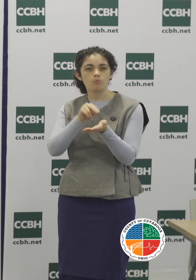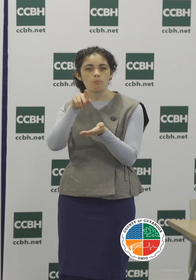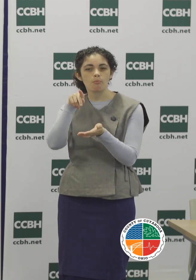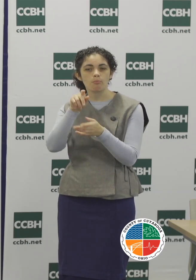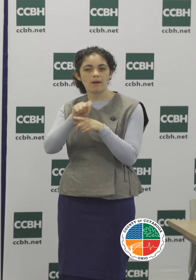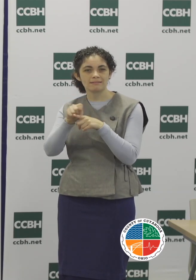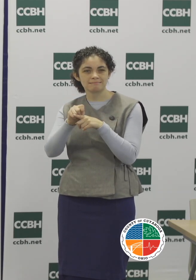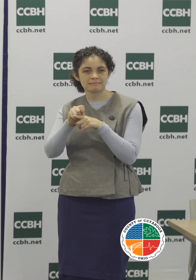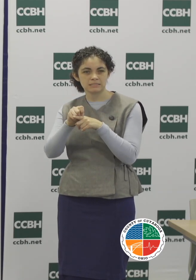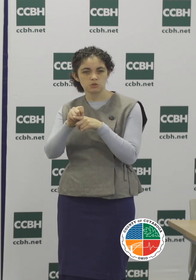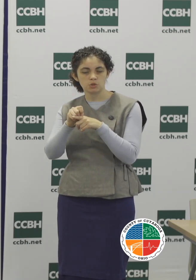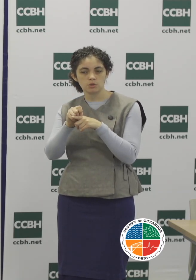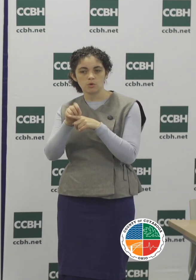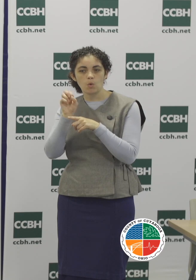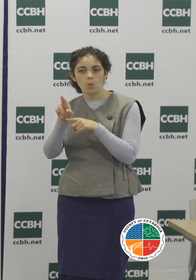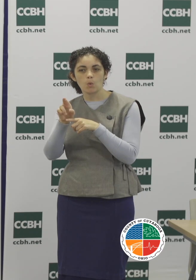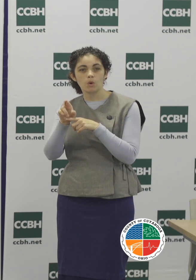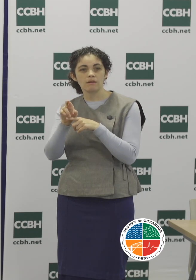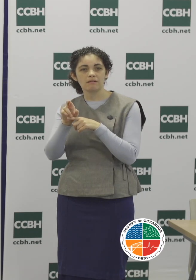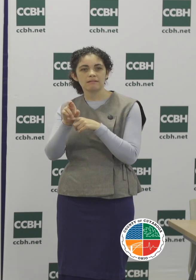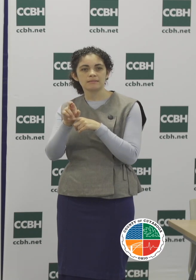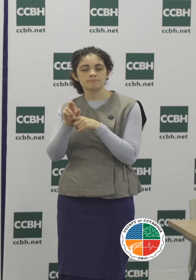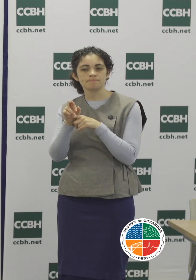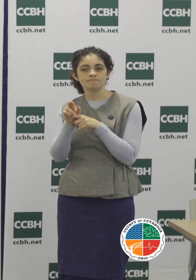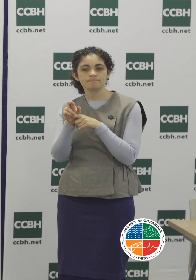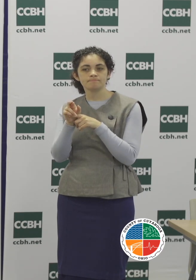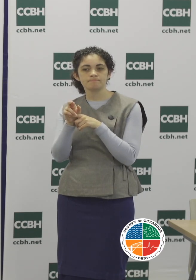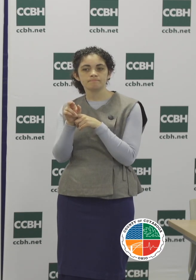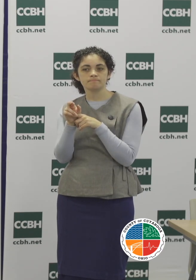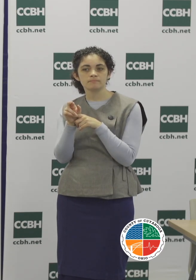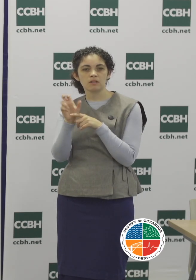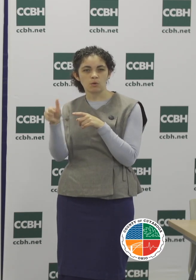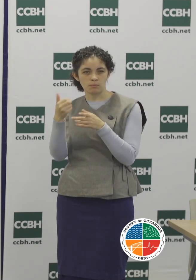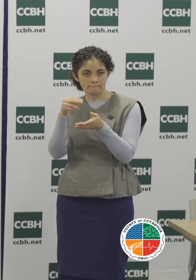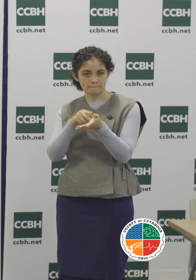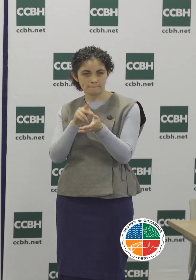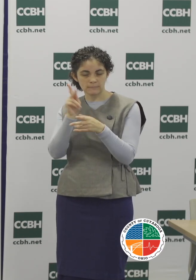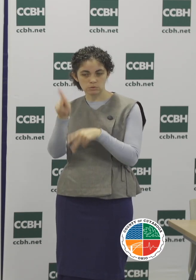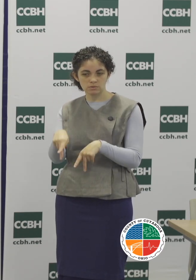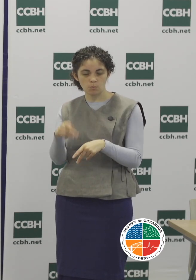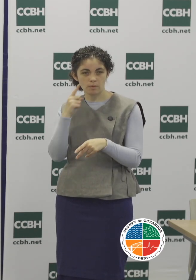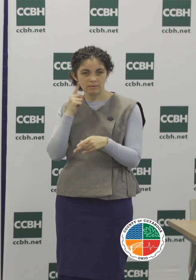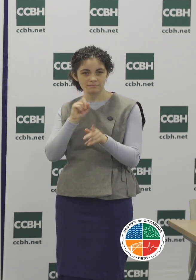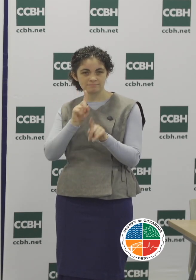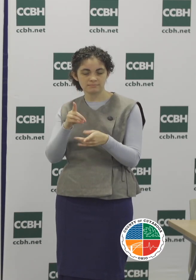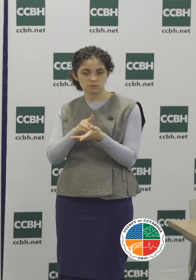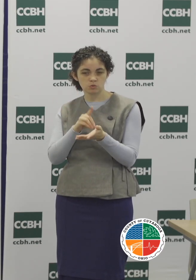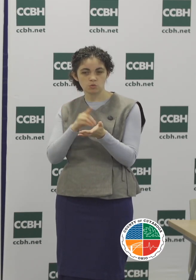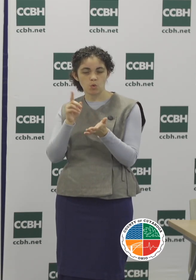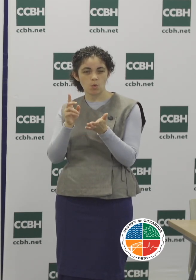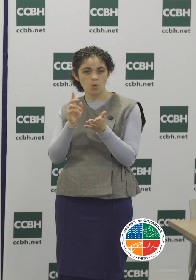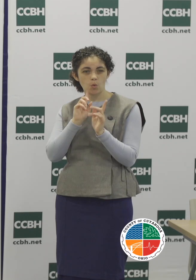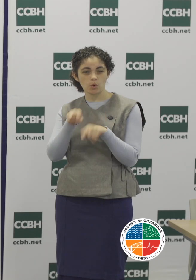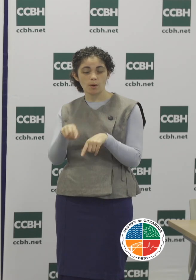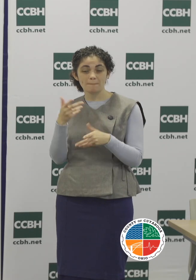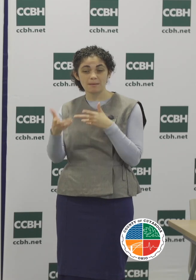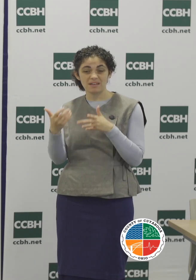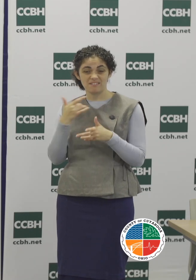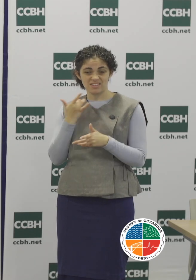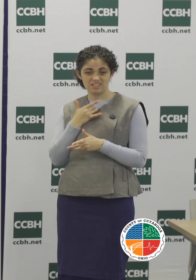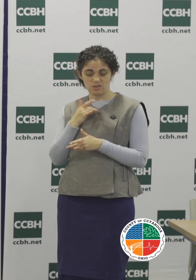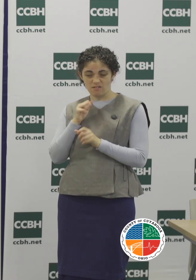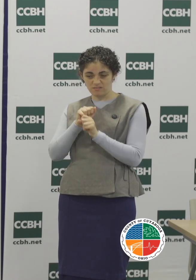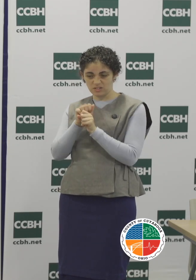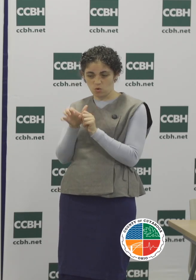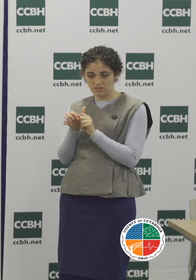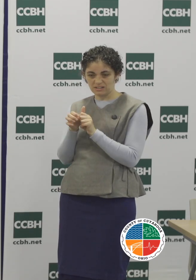assistant. If anyone feels that they may have been exposed to COVID-19 and are having